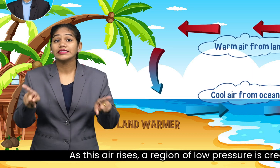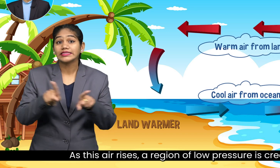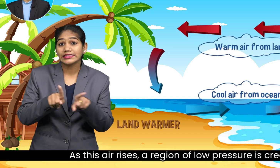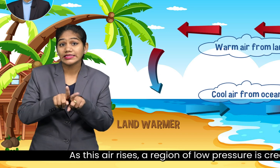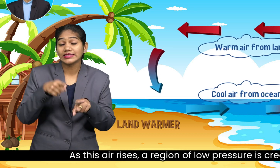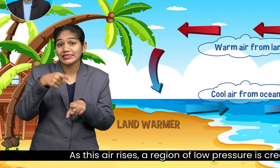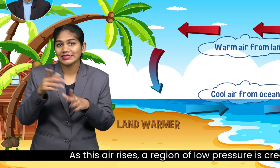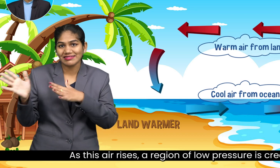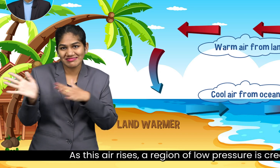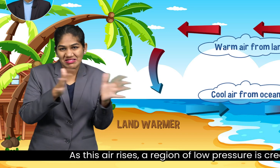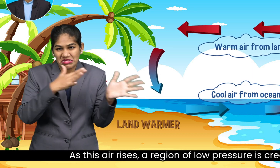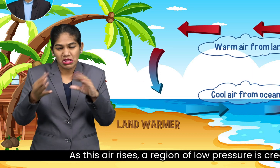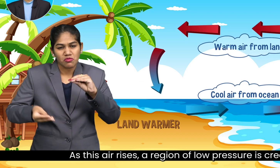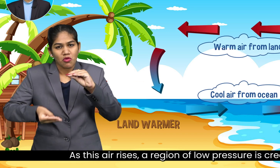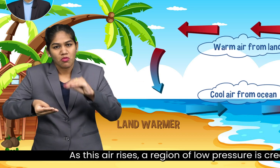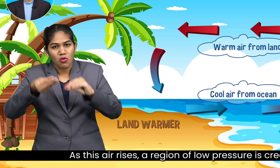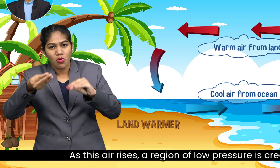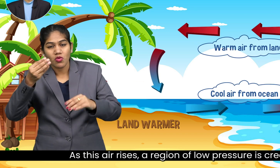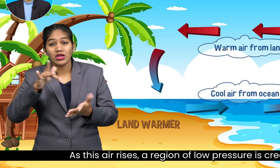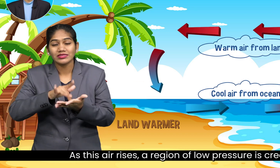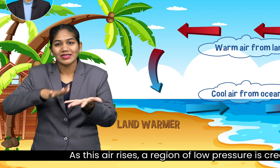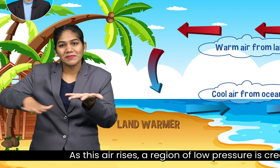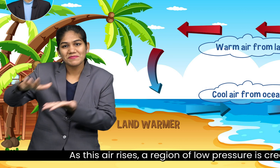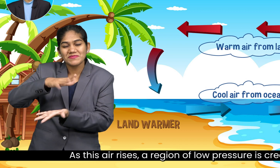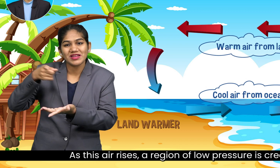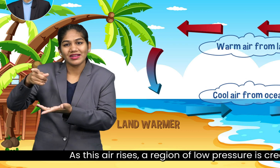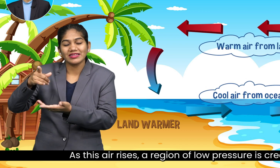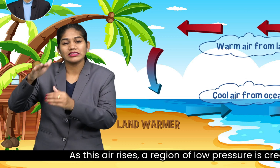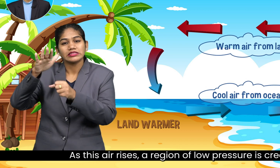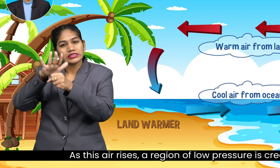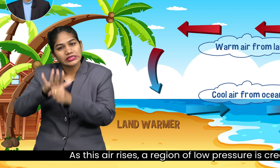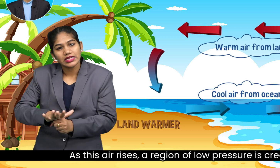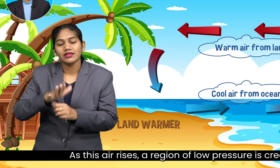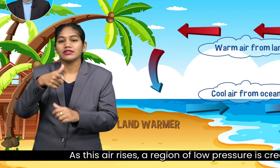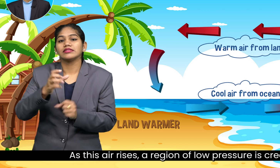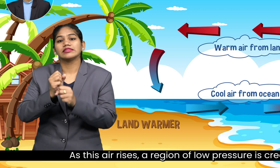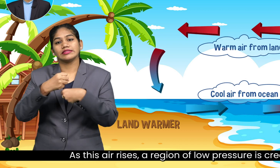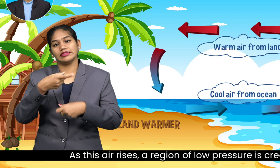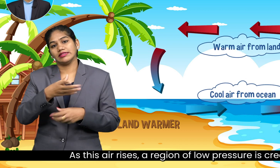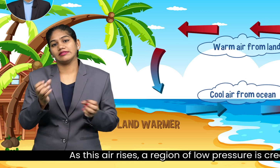As this air rises, a region of low pressure is created,